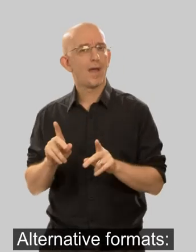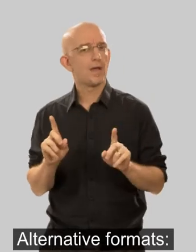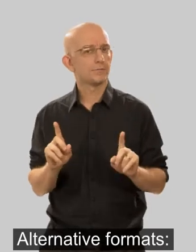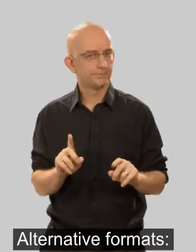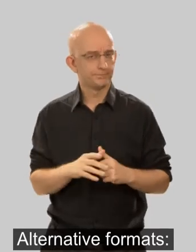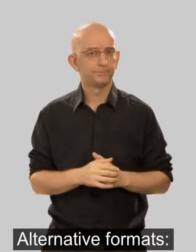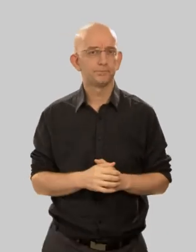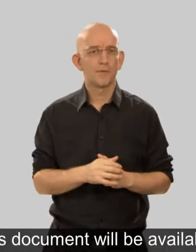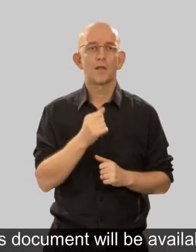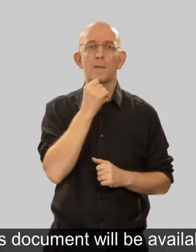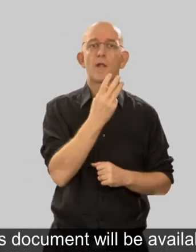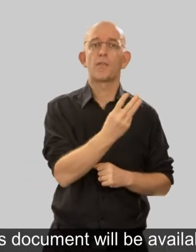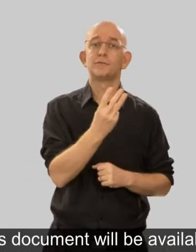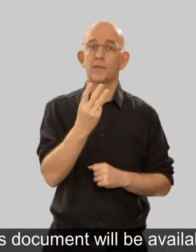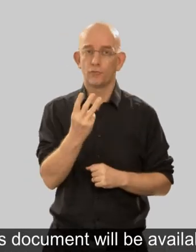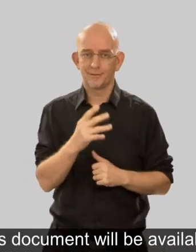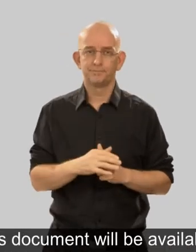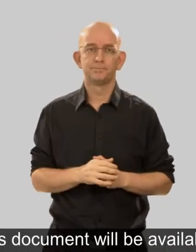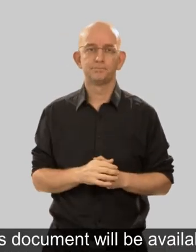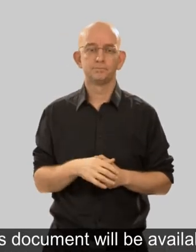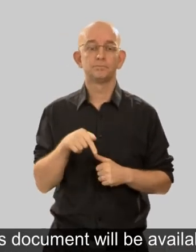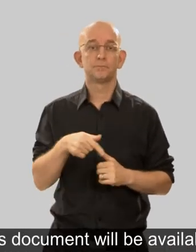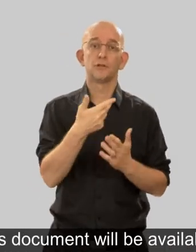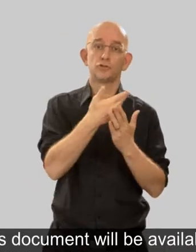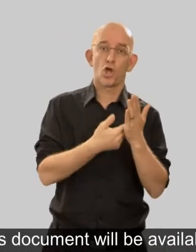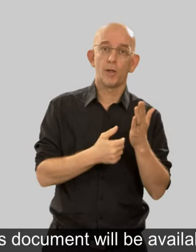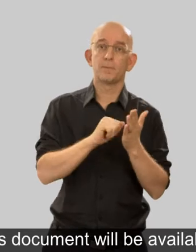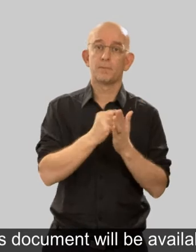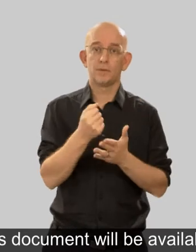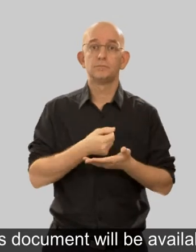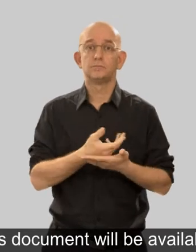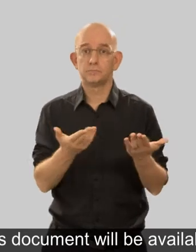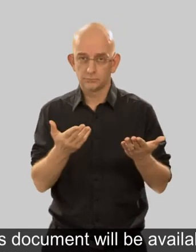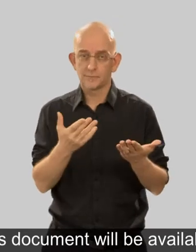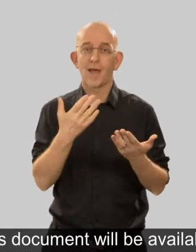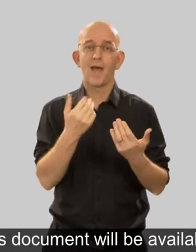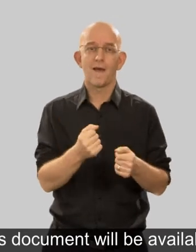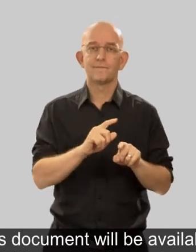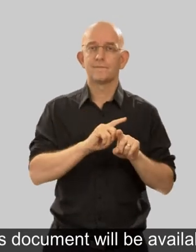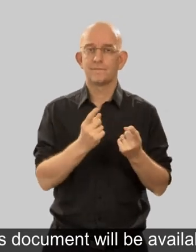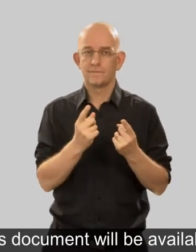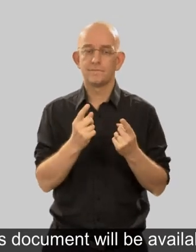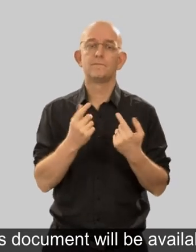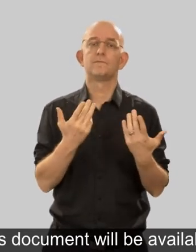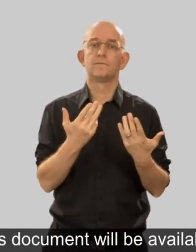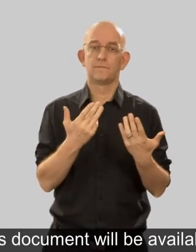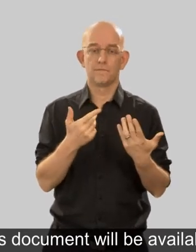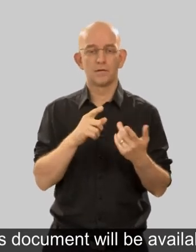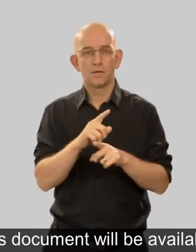Alternative formats. Number 33. This document will be available on gov.uk from